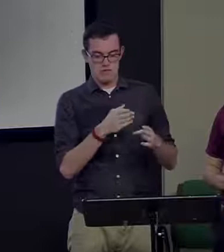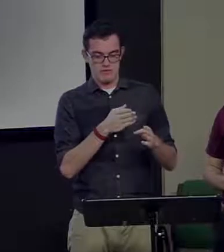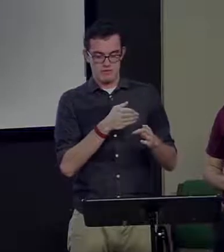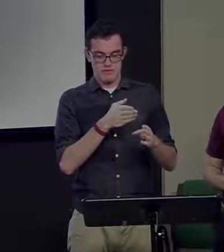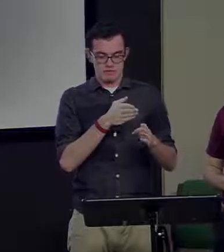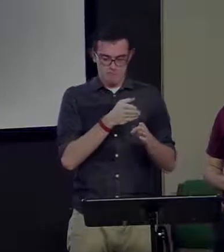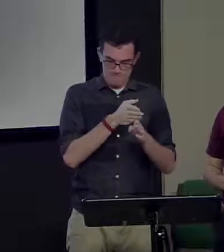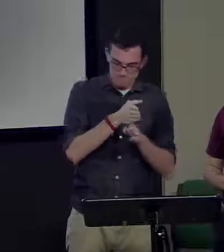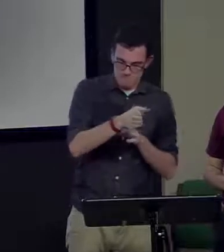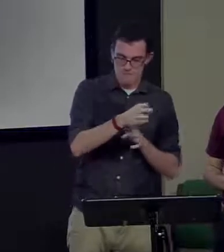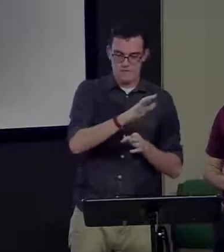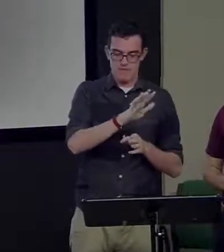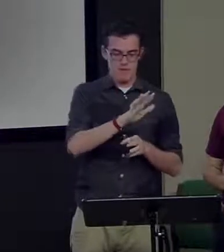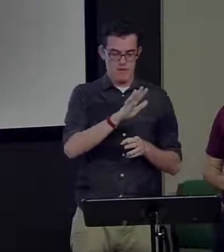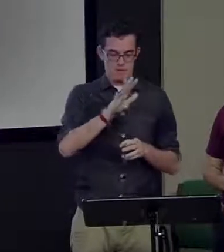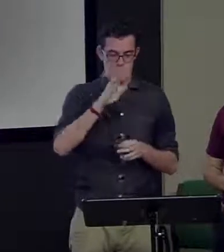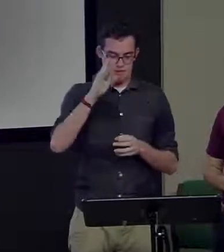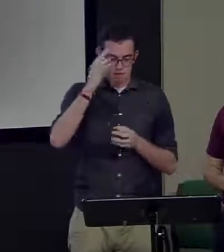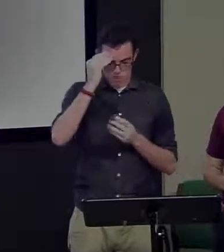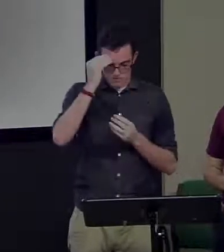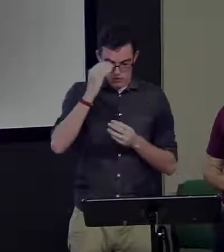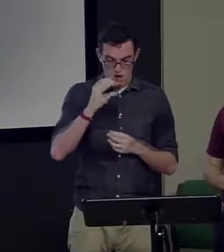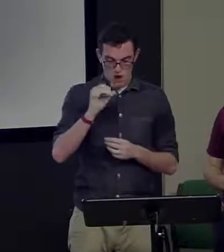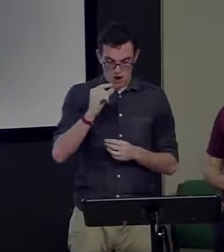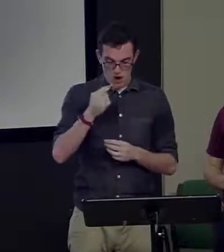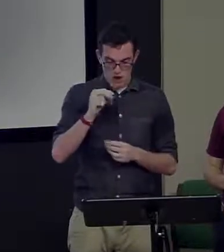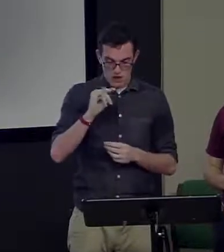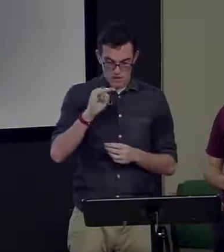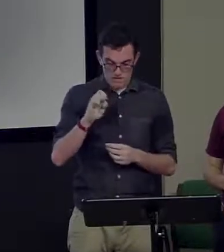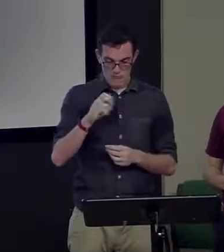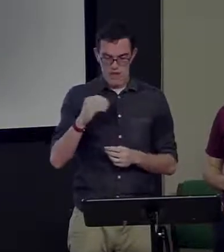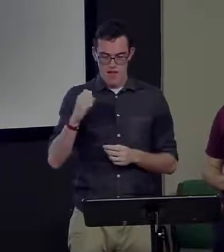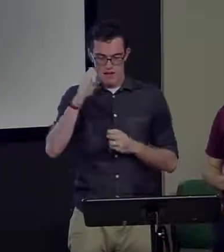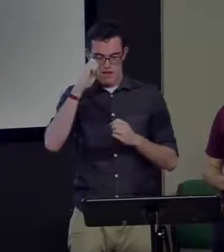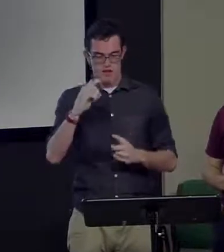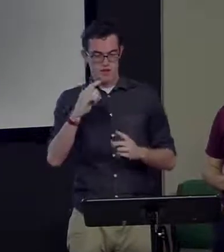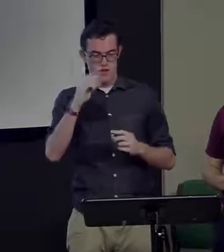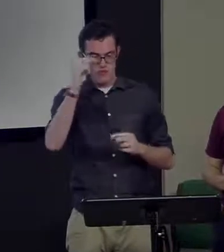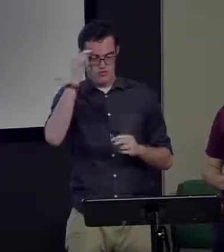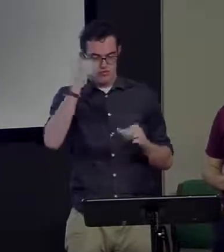This is an annual event that we host, and this is our third series